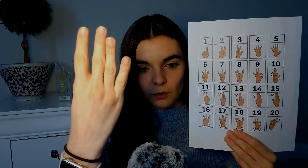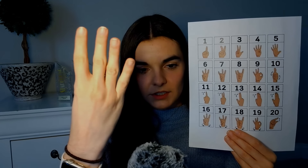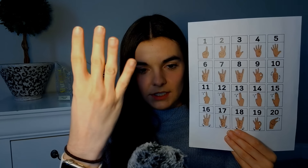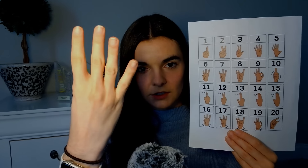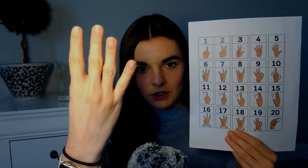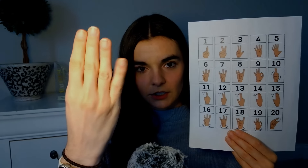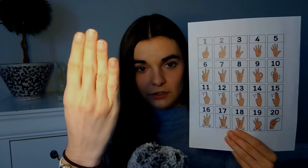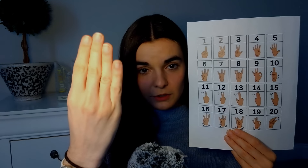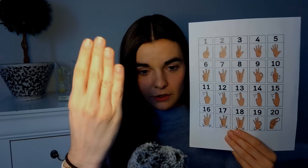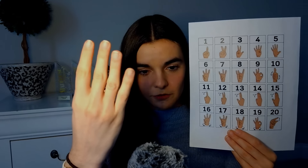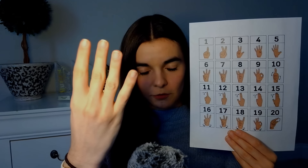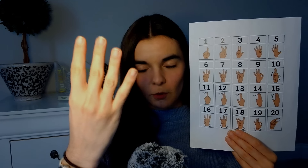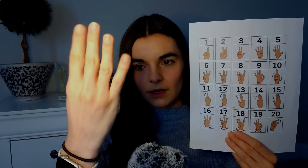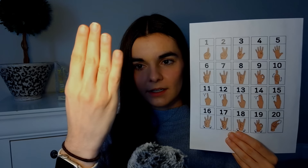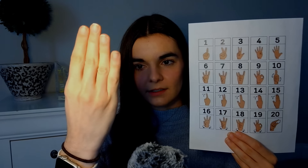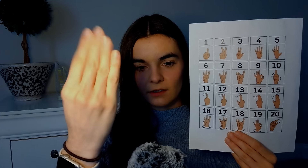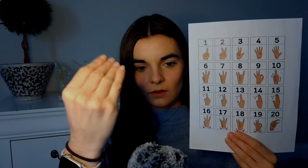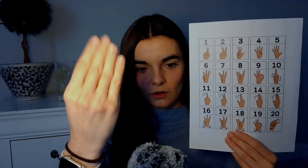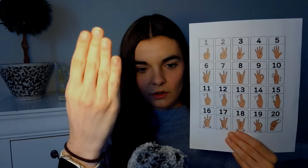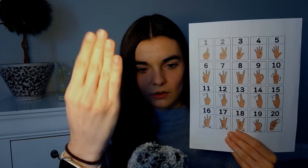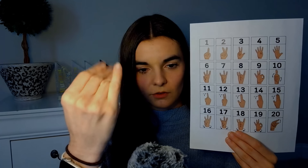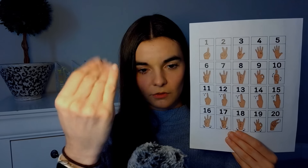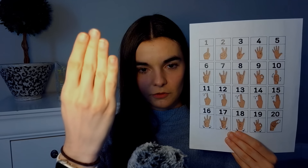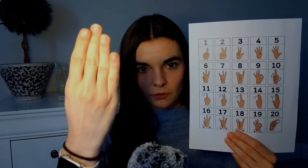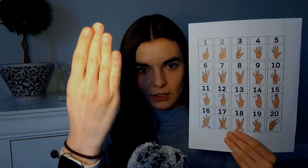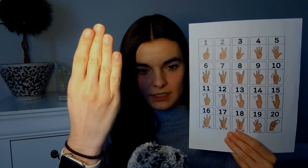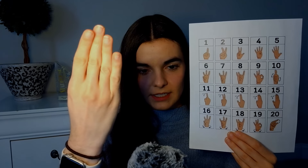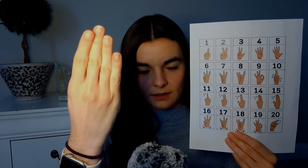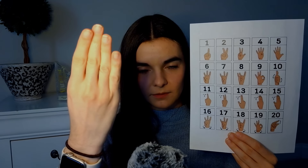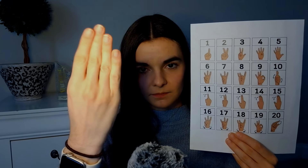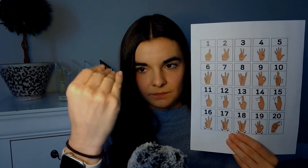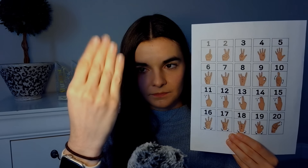14, you're going to do your 4, 14.